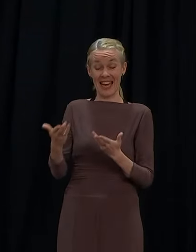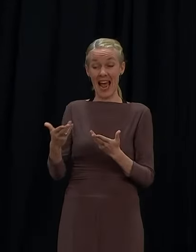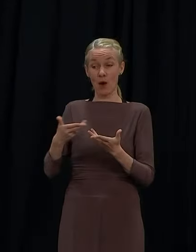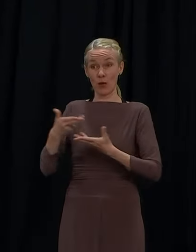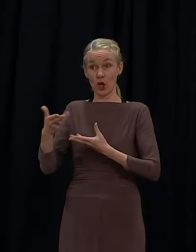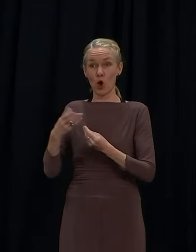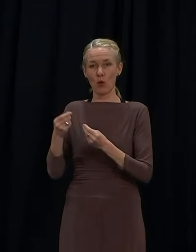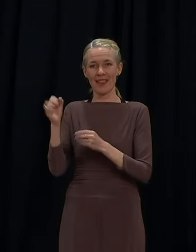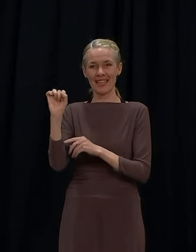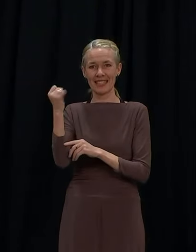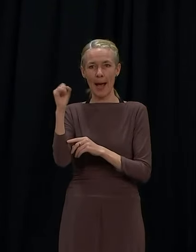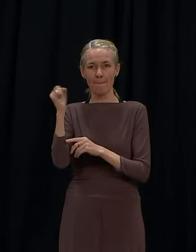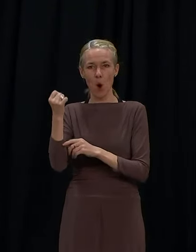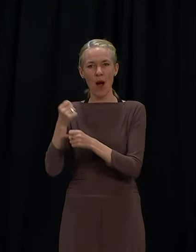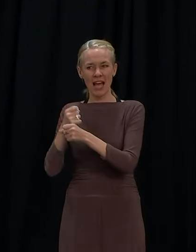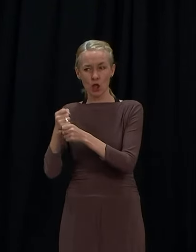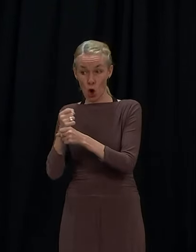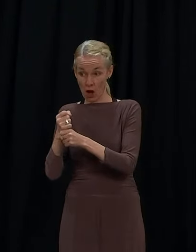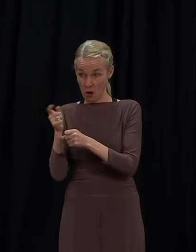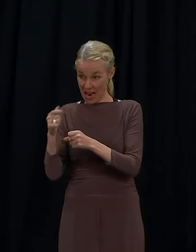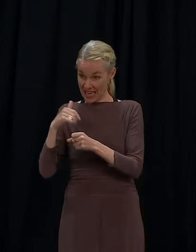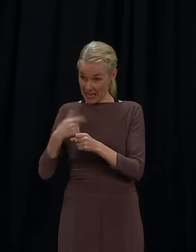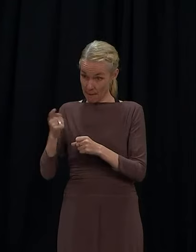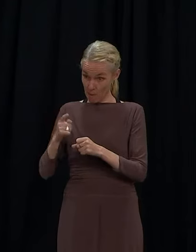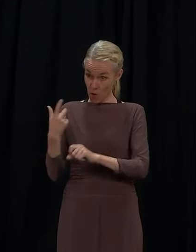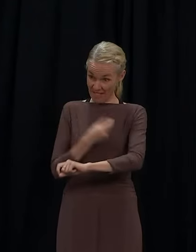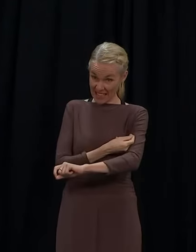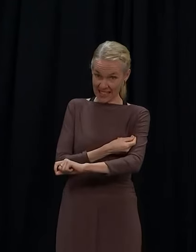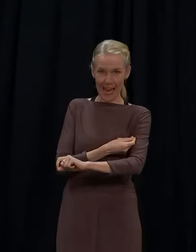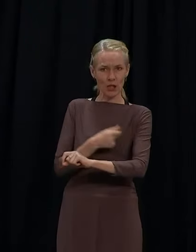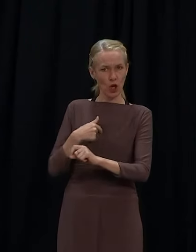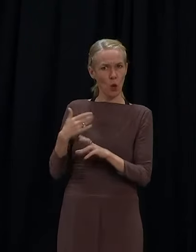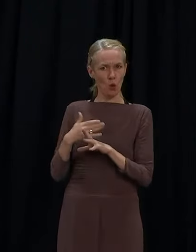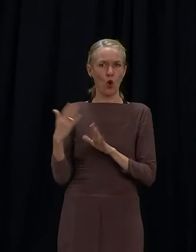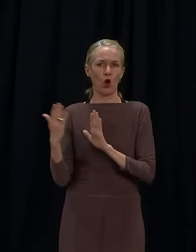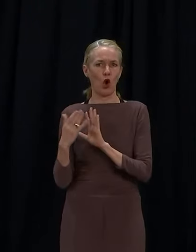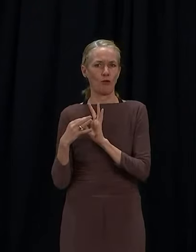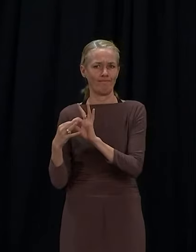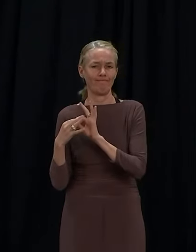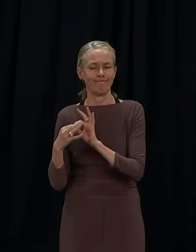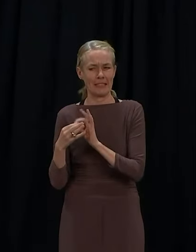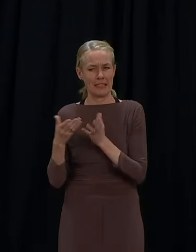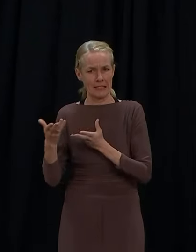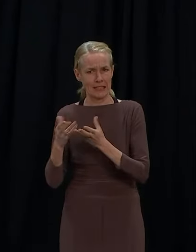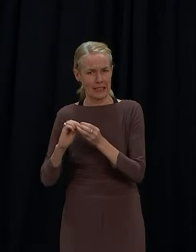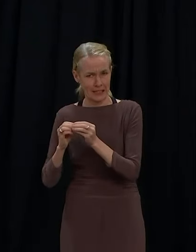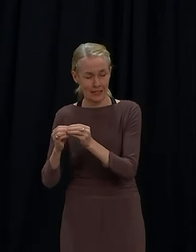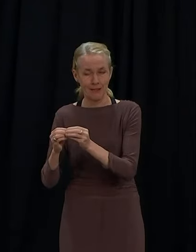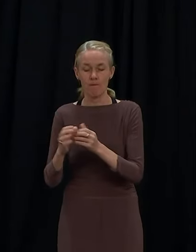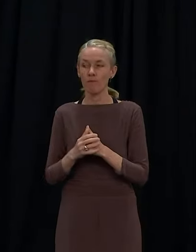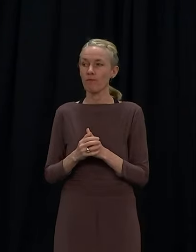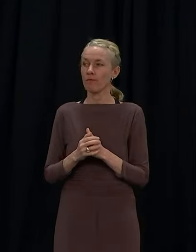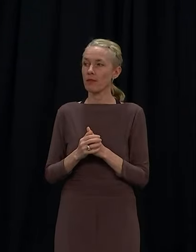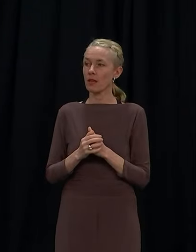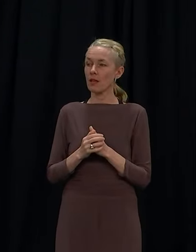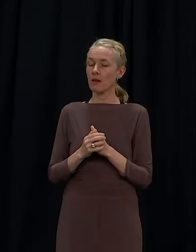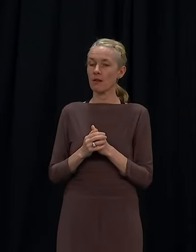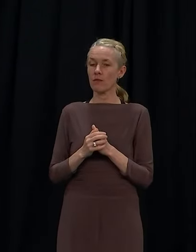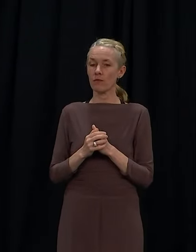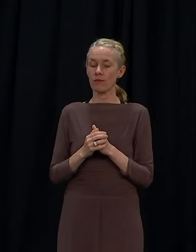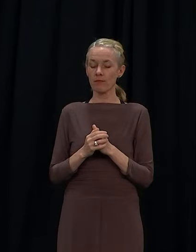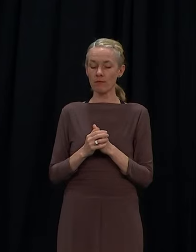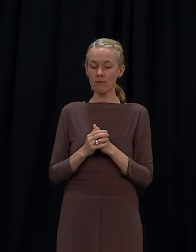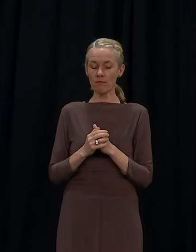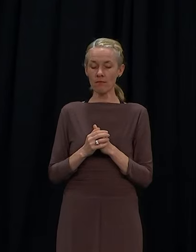they roll into some of the younger populations too. A question for Dr. Yes, yeah, go ahead. On the locations of interest, one is